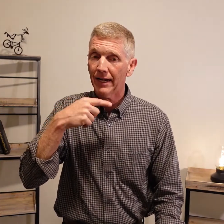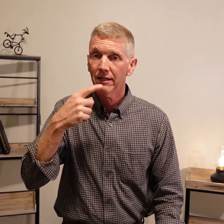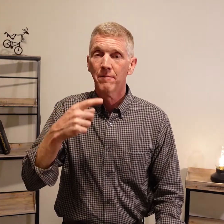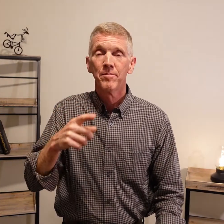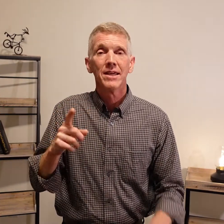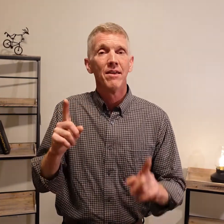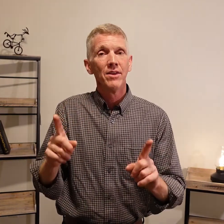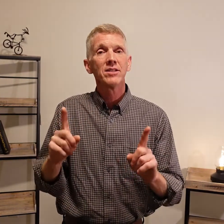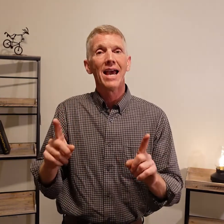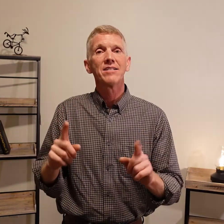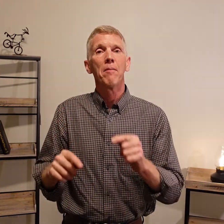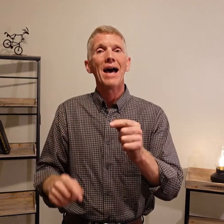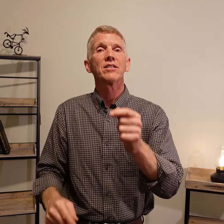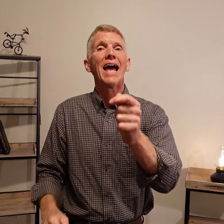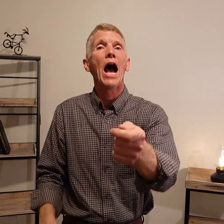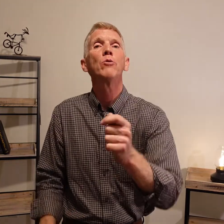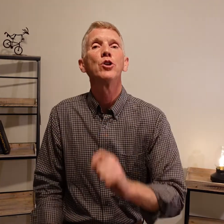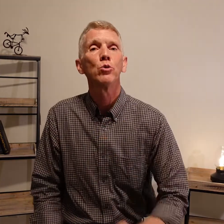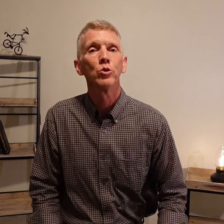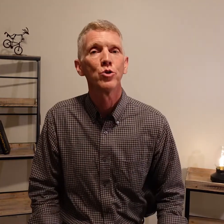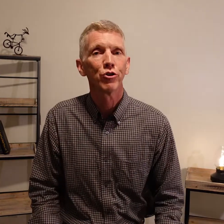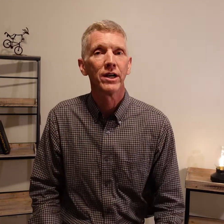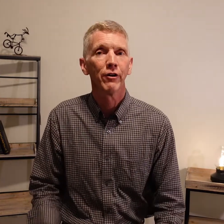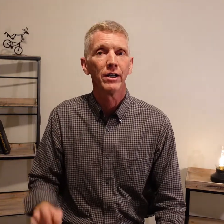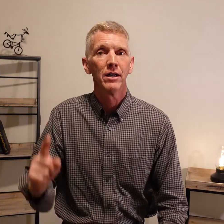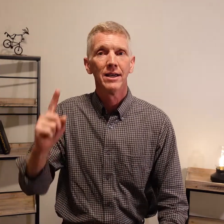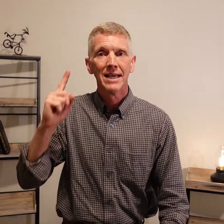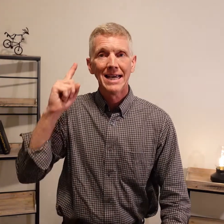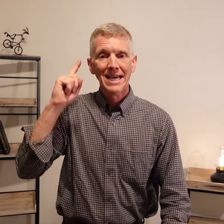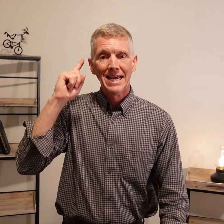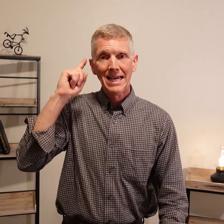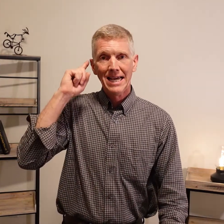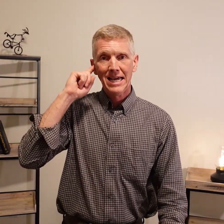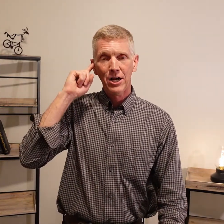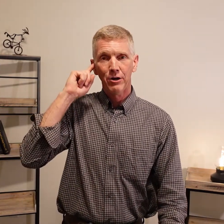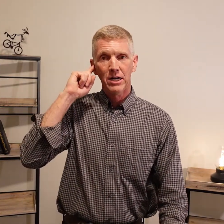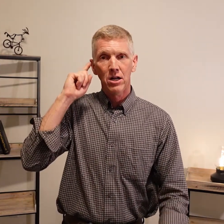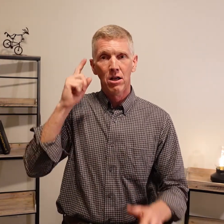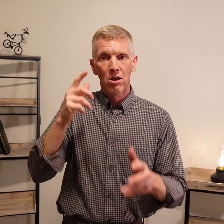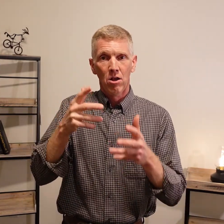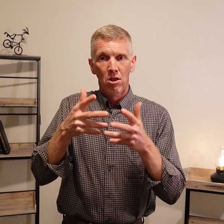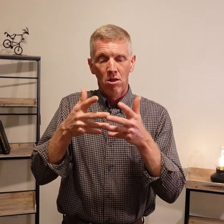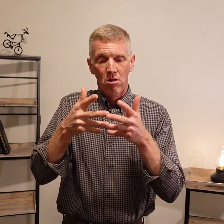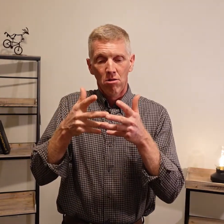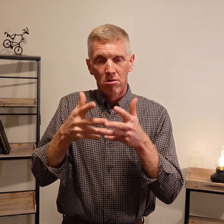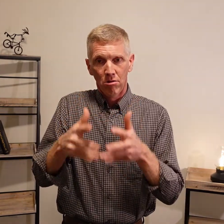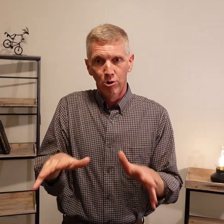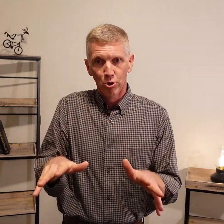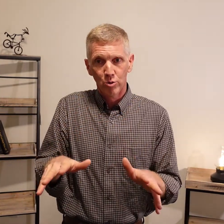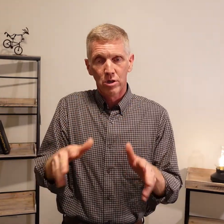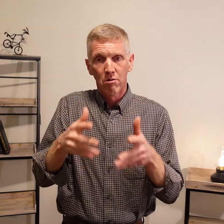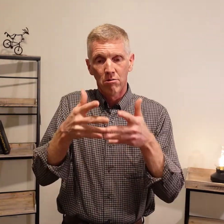it? In this case, I'm asking, how did you lose your hearing? Hearing, lose,